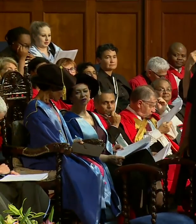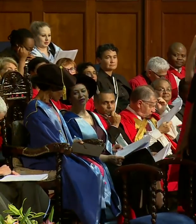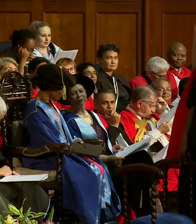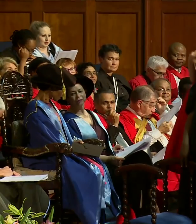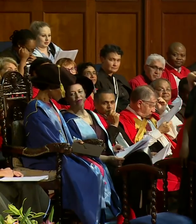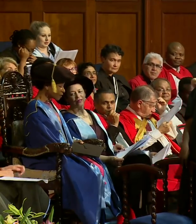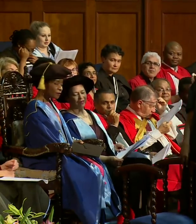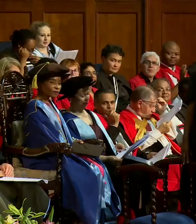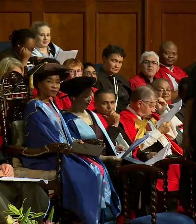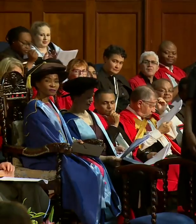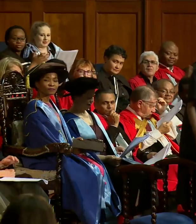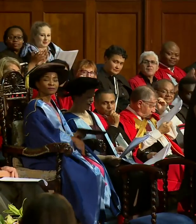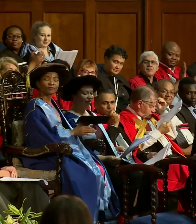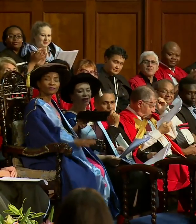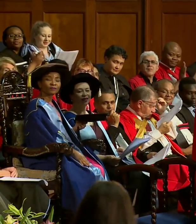Luto Sobuza.